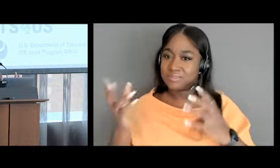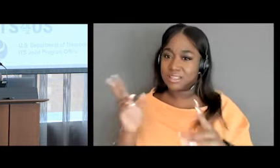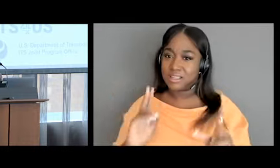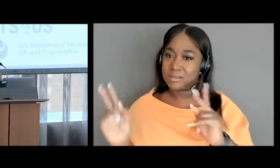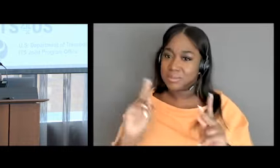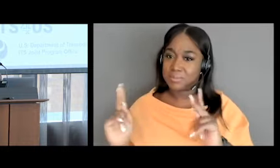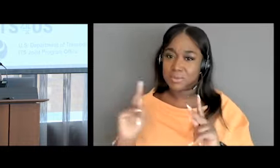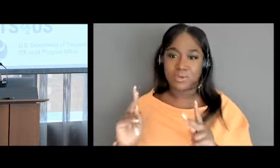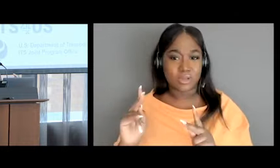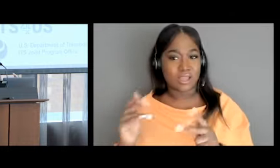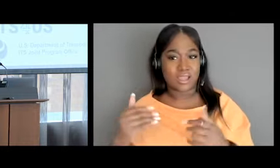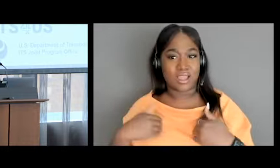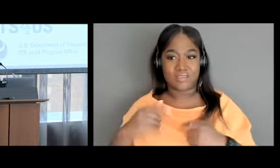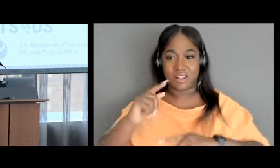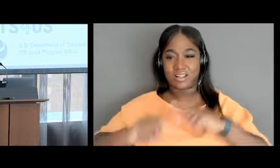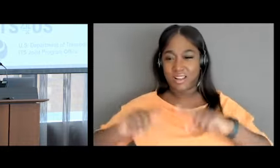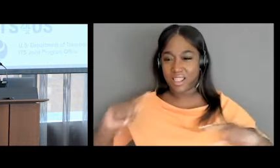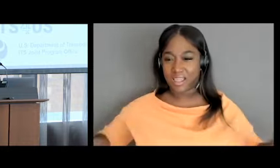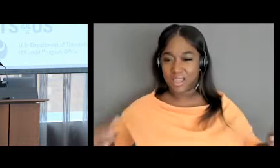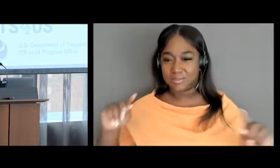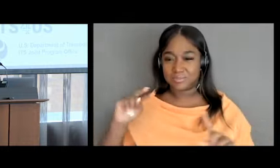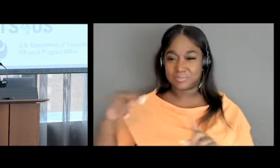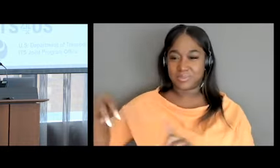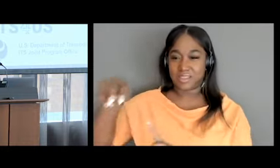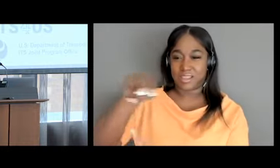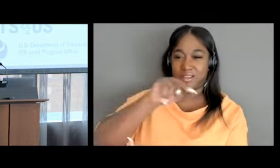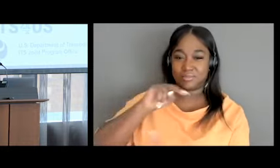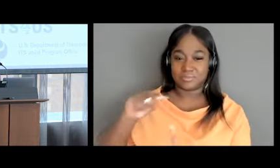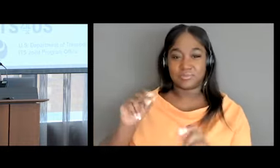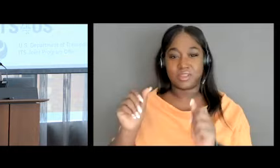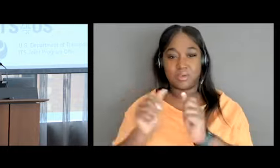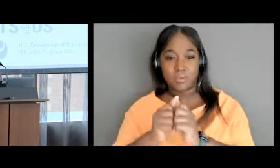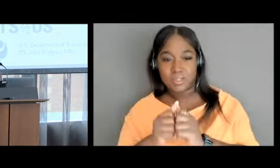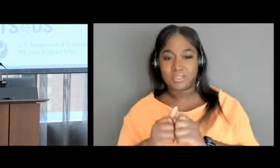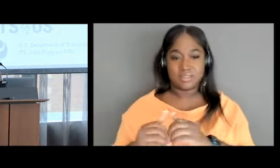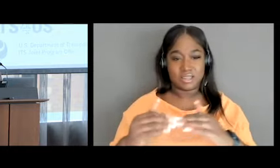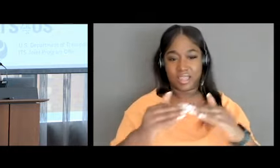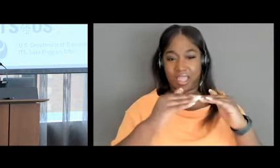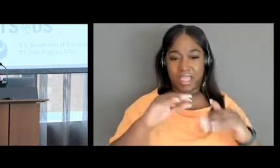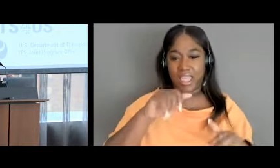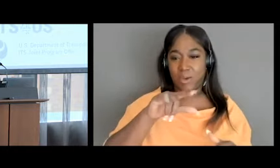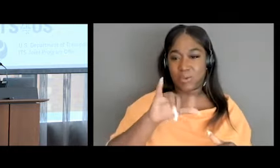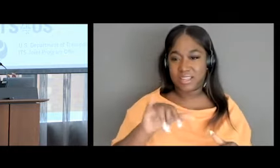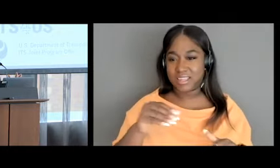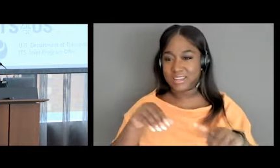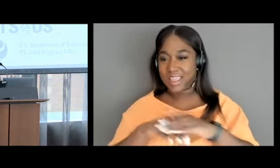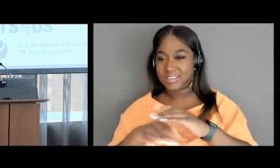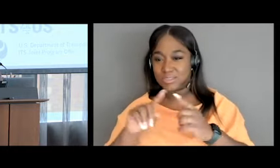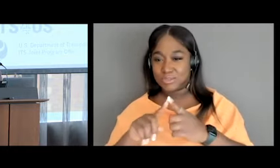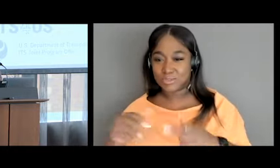terms, mobility, equity, or access to transportation, actually mean. And I was hoping to kind